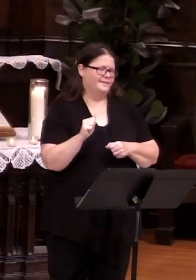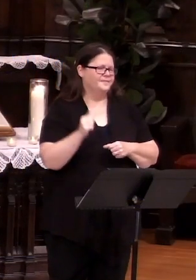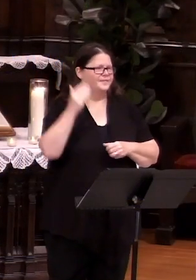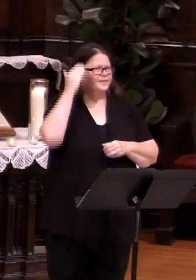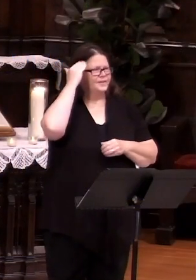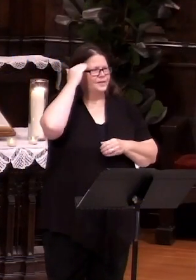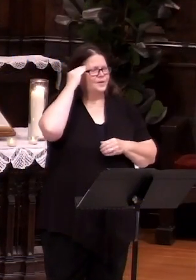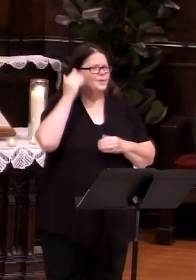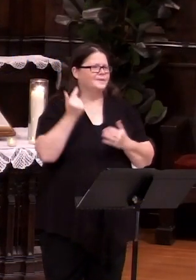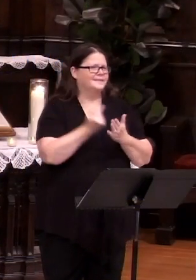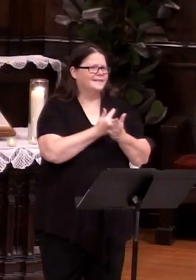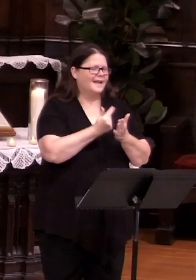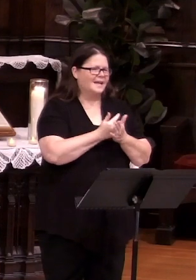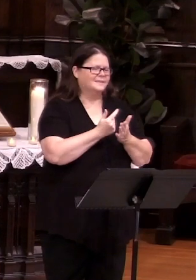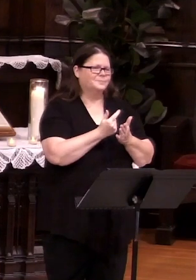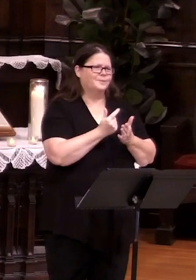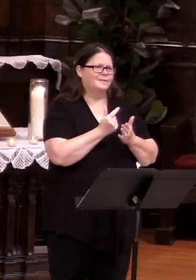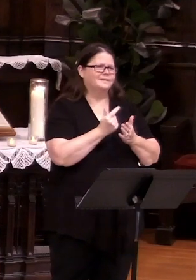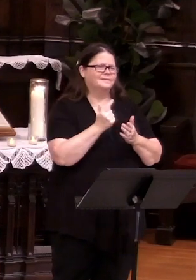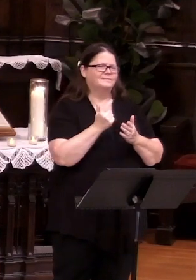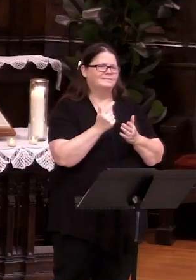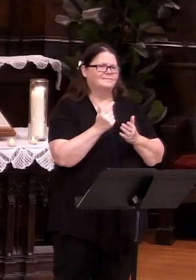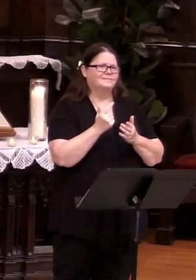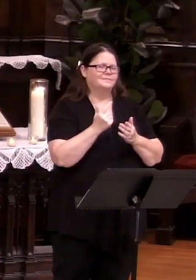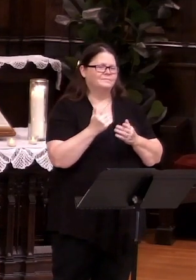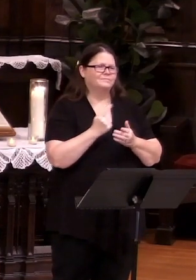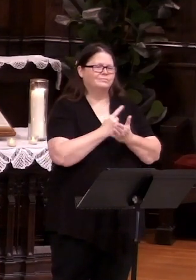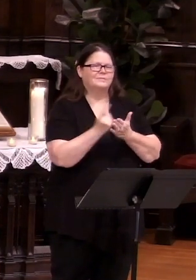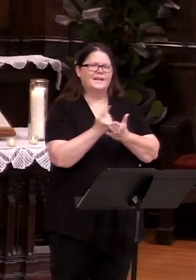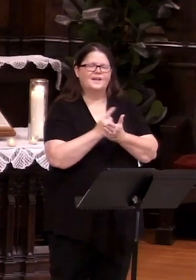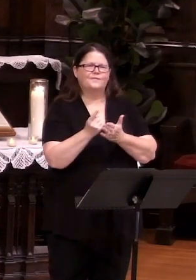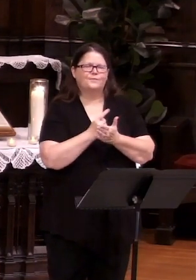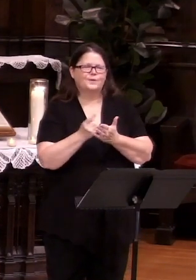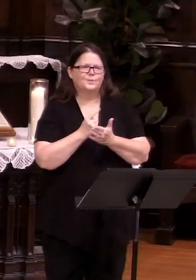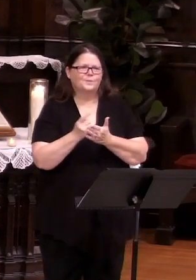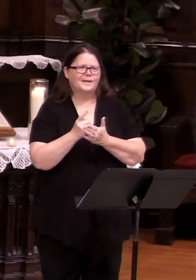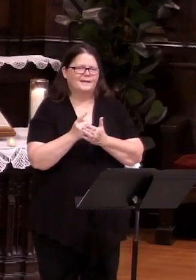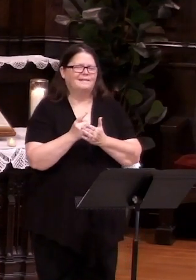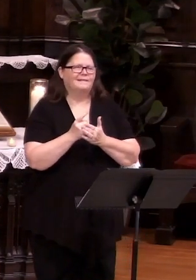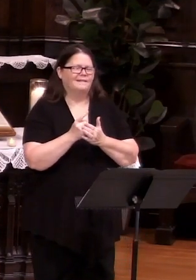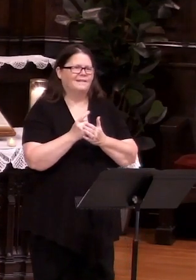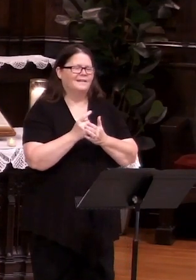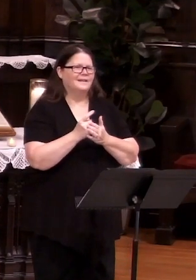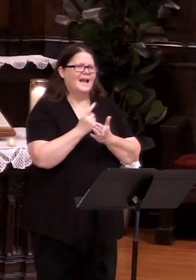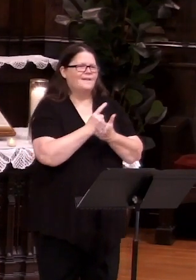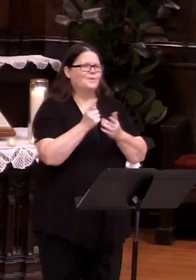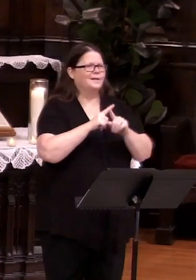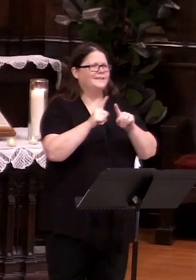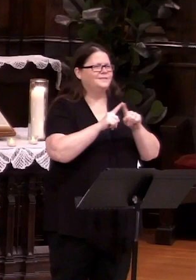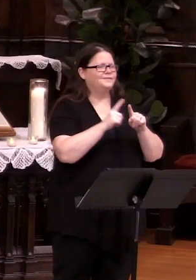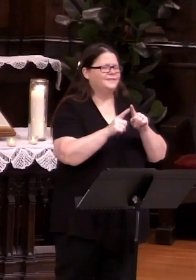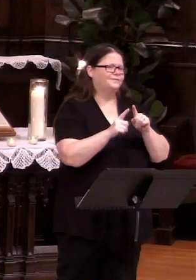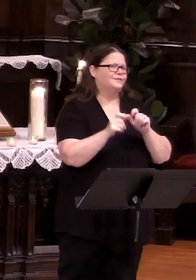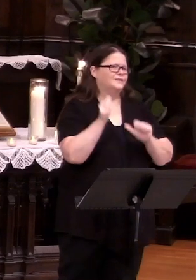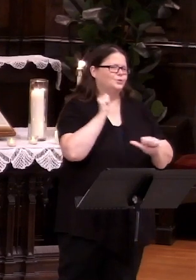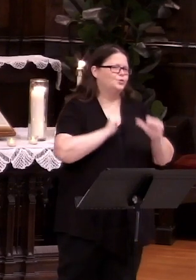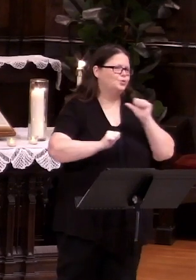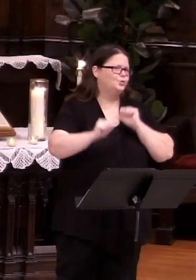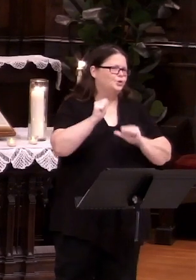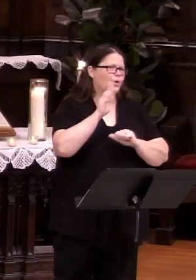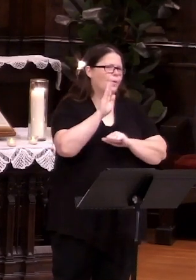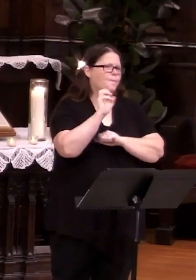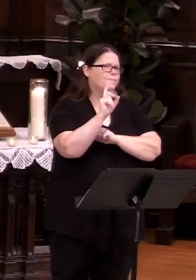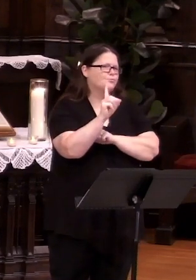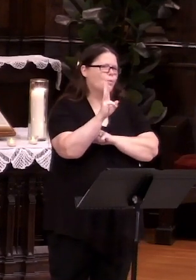gospel according to Broadway, and each week we are featuring another Broadway musical and bringing to